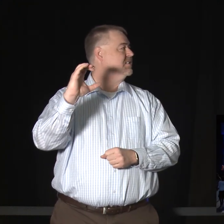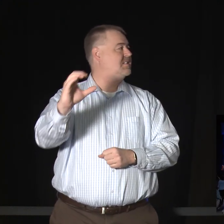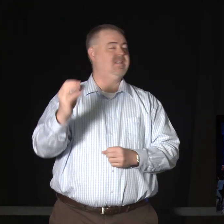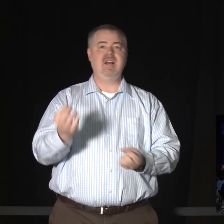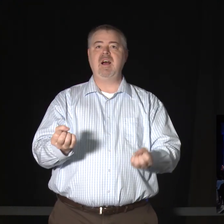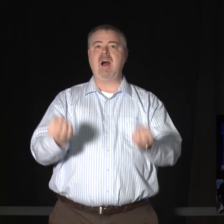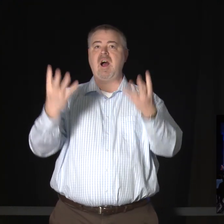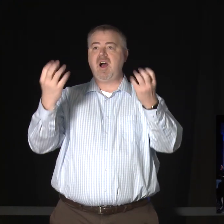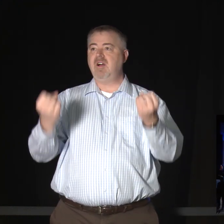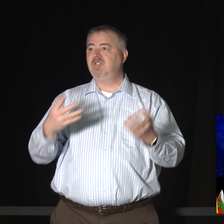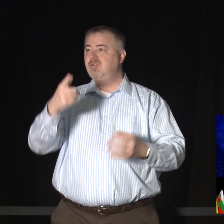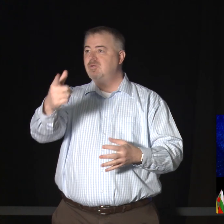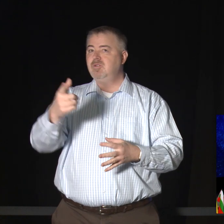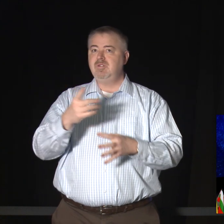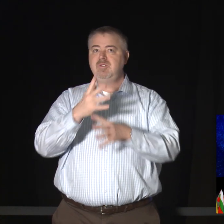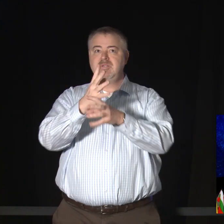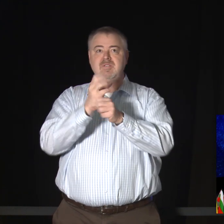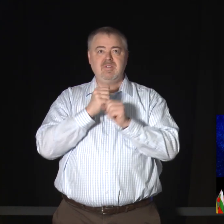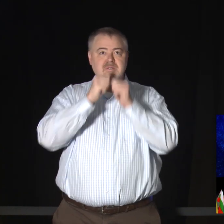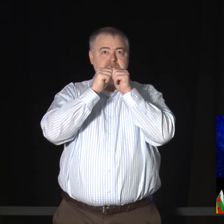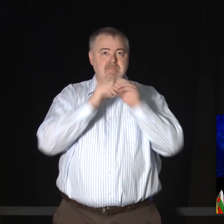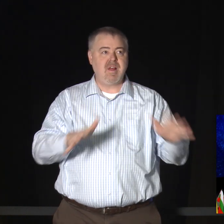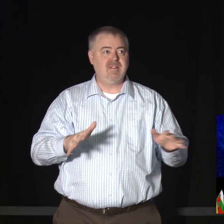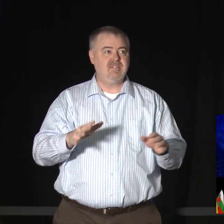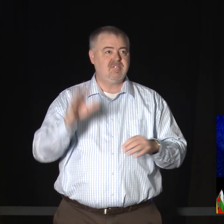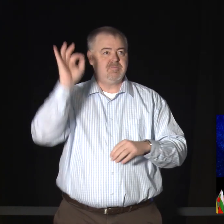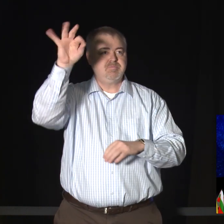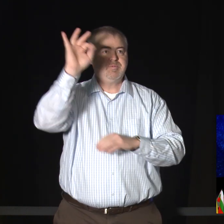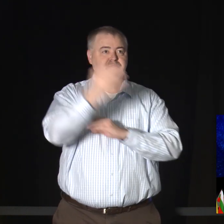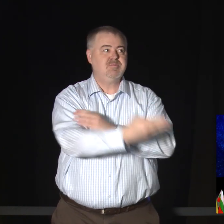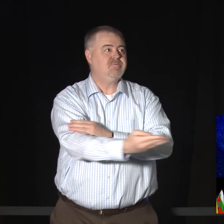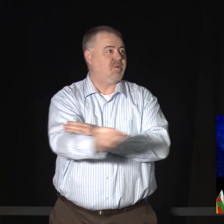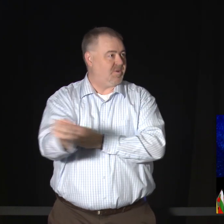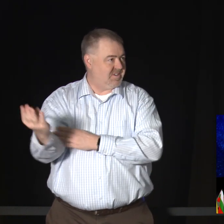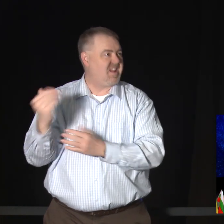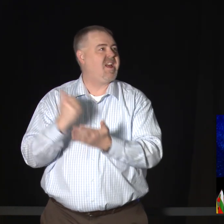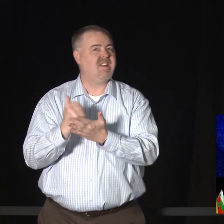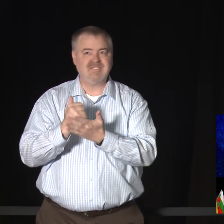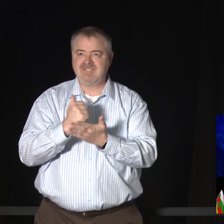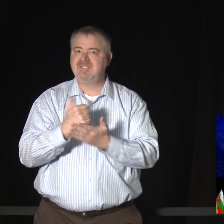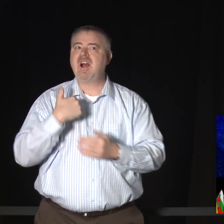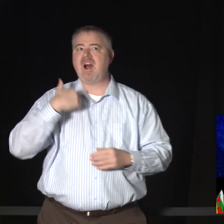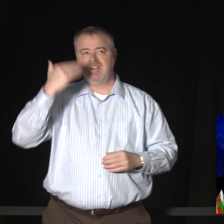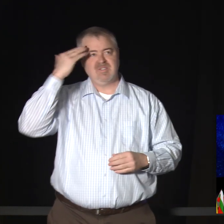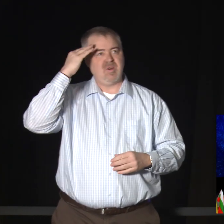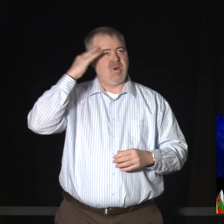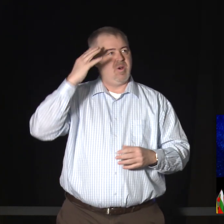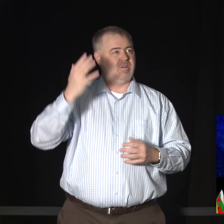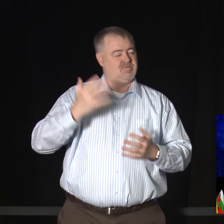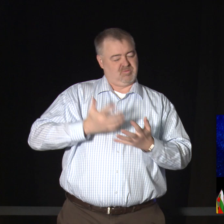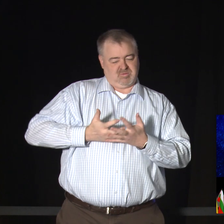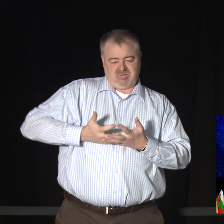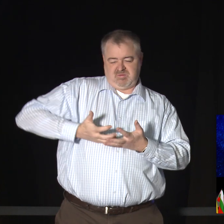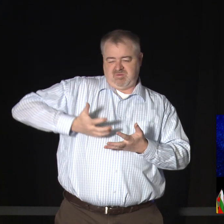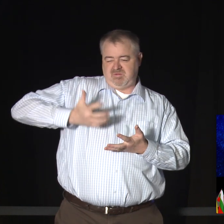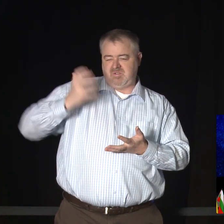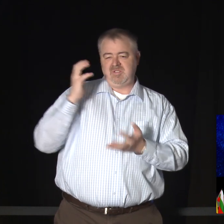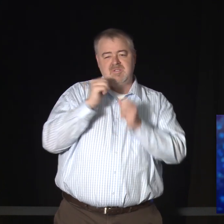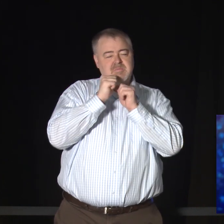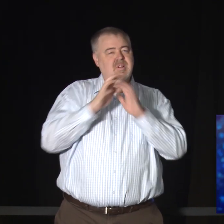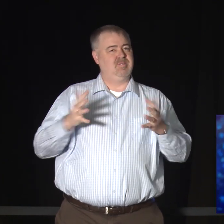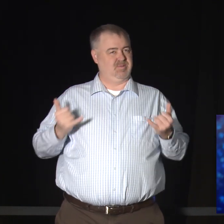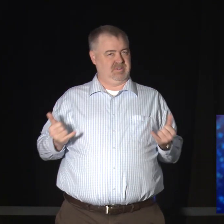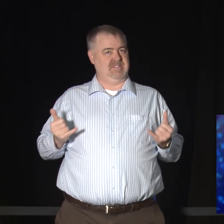How many of you have been blessed by the morning devotionals this week? Amen. I know that there is a rich blessing in store for us this